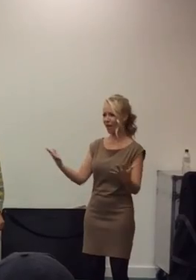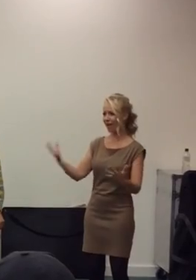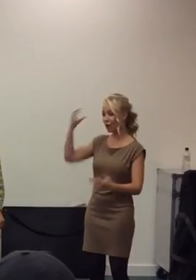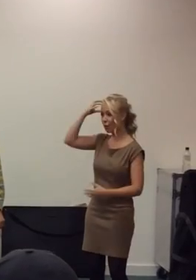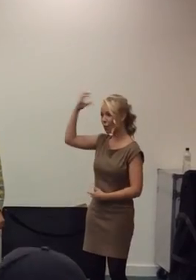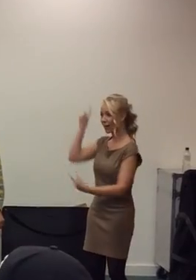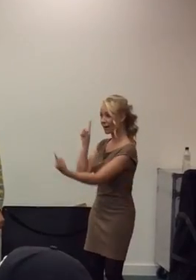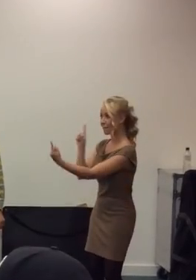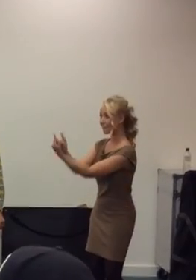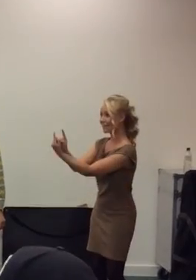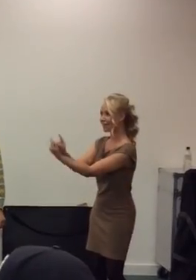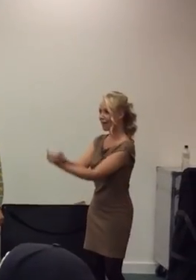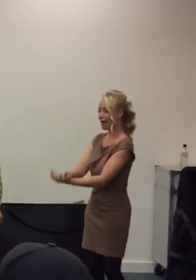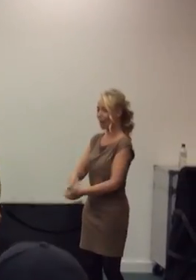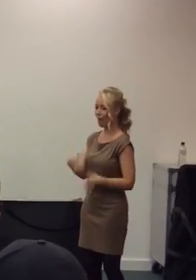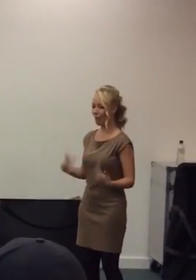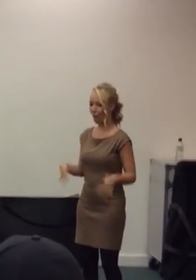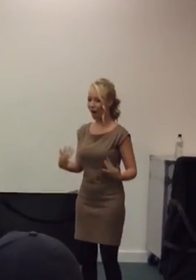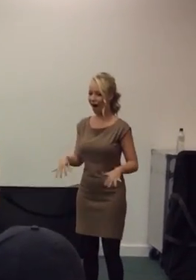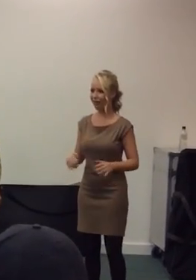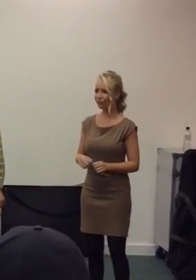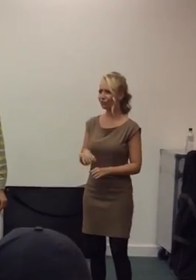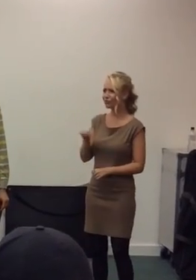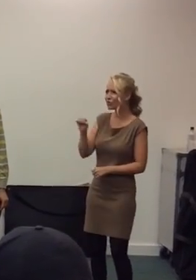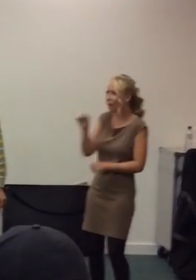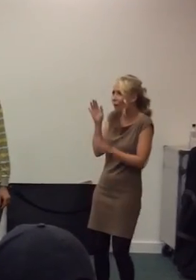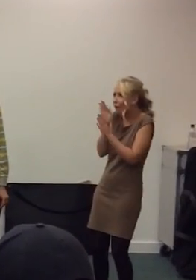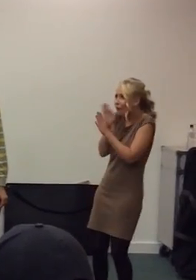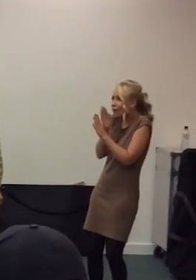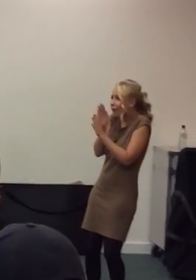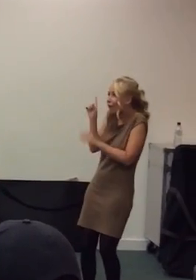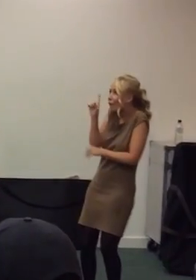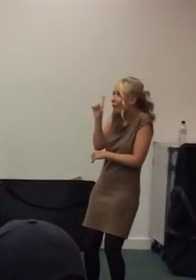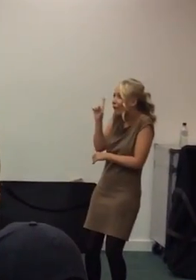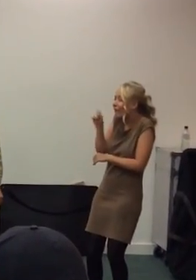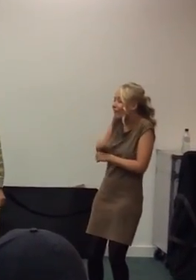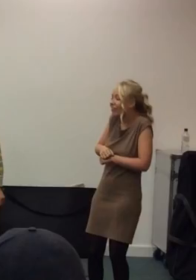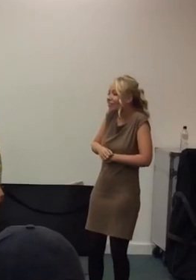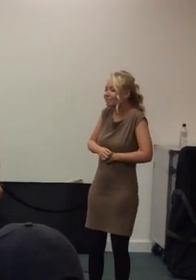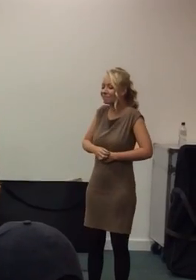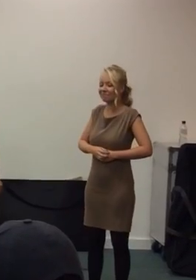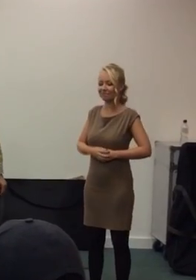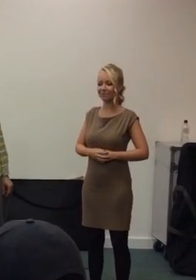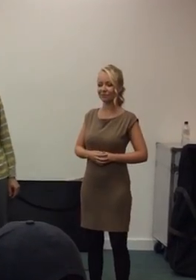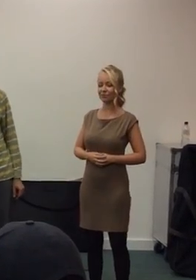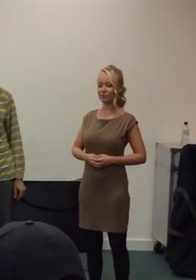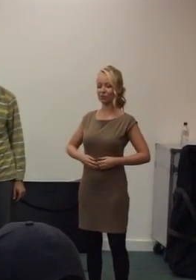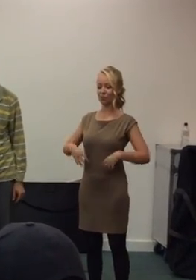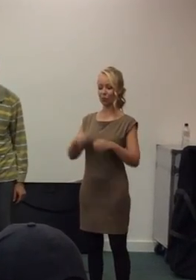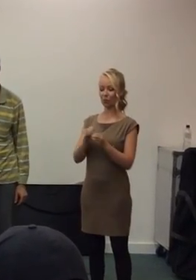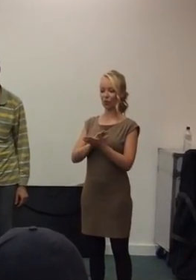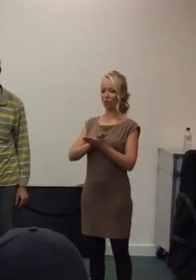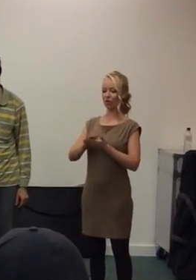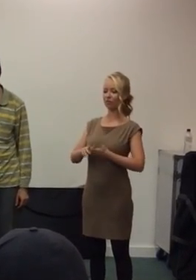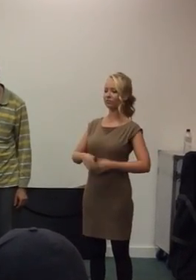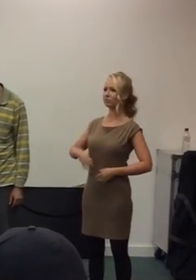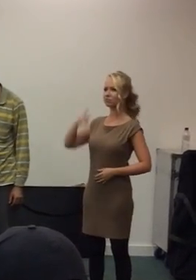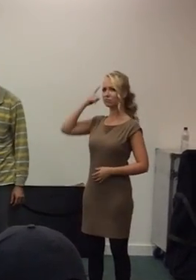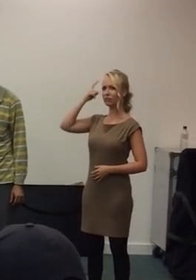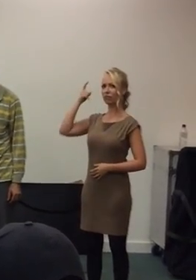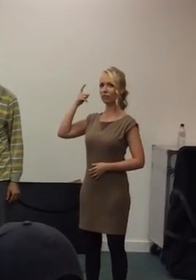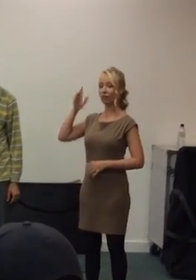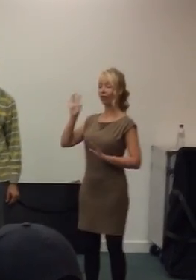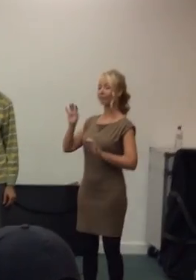Queen. What's your secret? Her Majesty asked. It didn't take Brunhilfer a moment